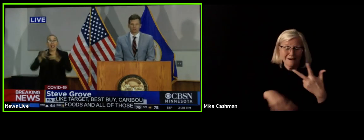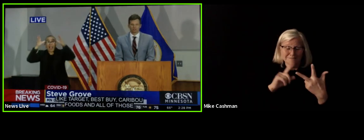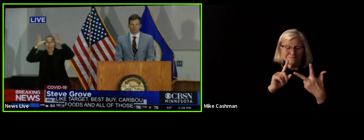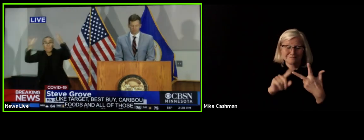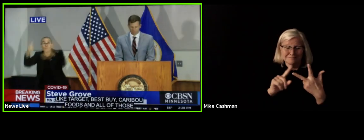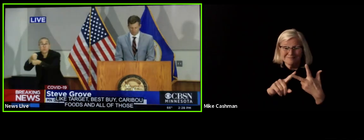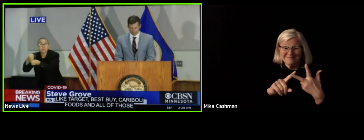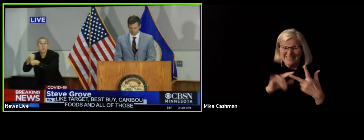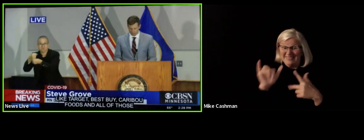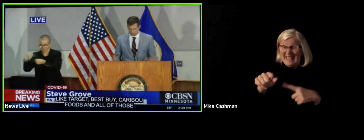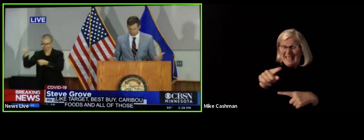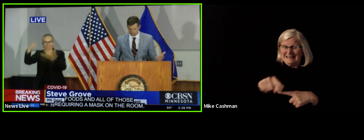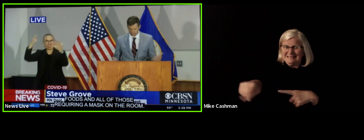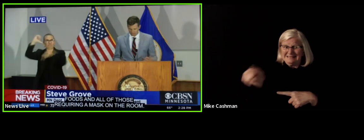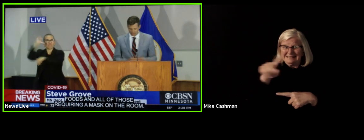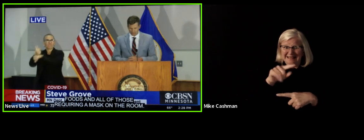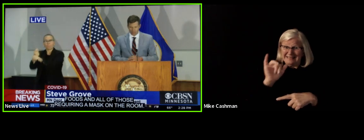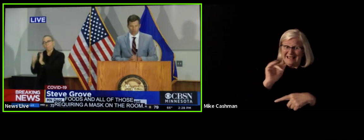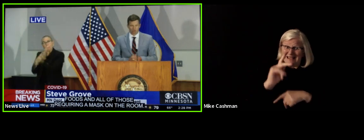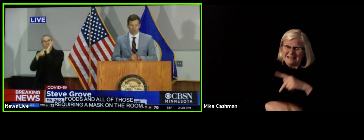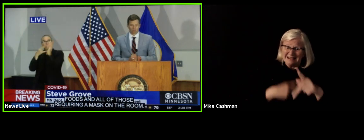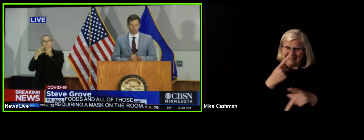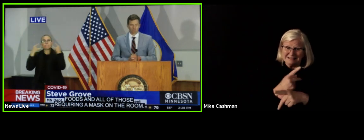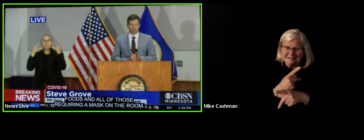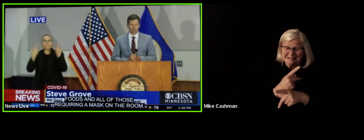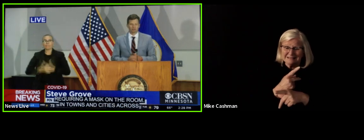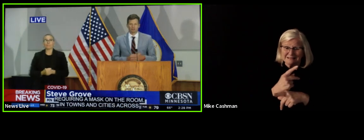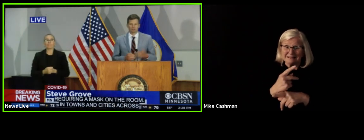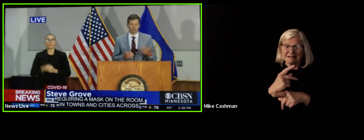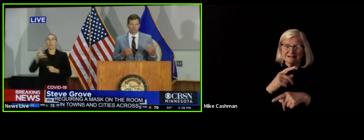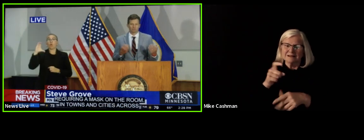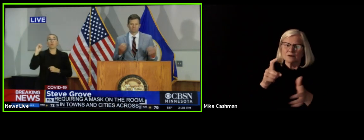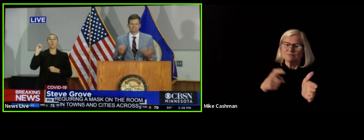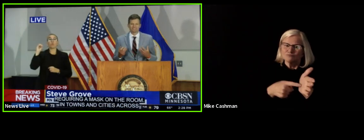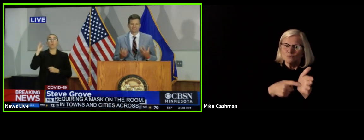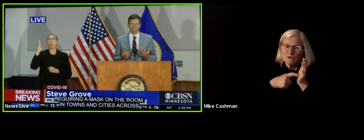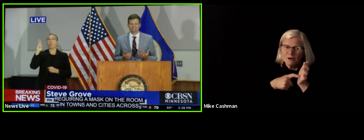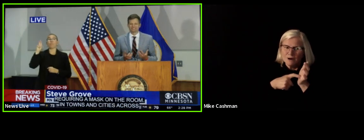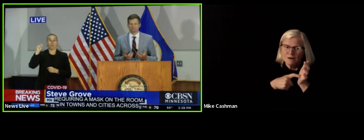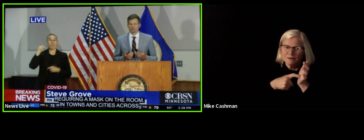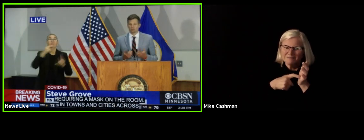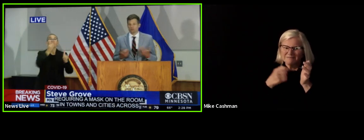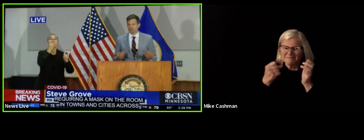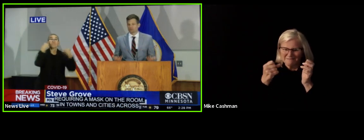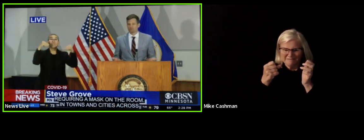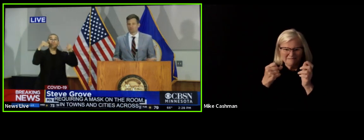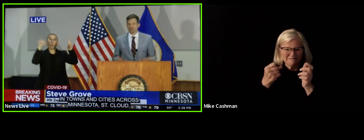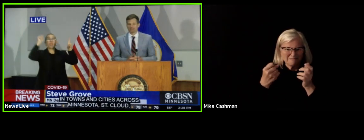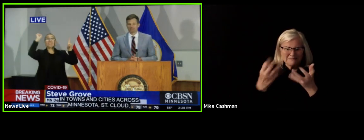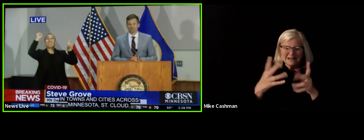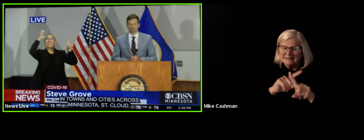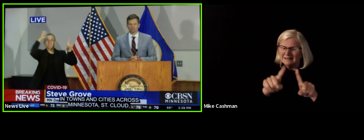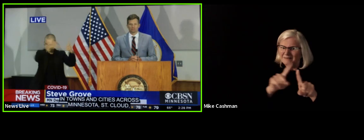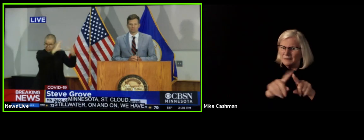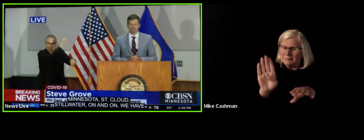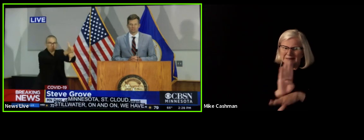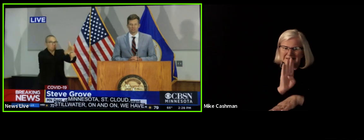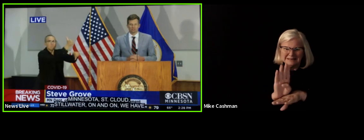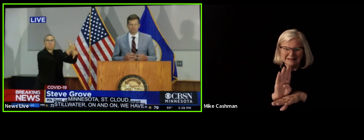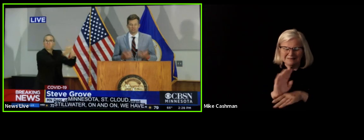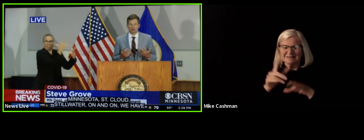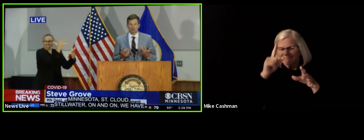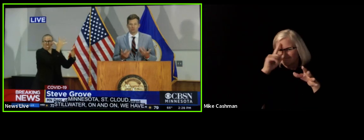across Minnesota, Coburn's in St. Cloud, the River Market in Stillwater, on and on and on. We've seen businesses take this step without government asking them to do it